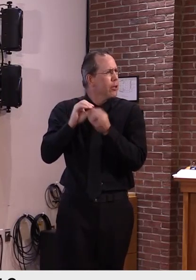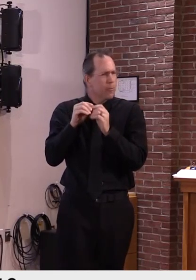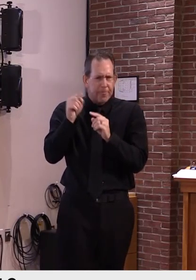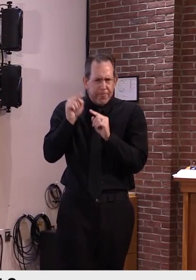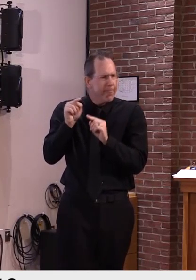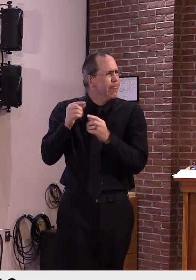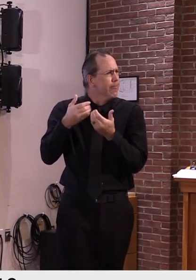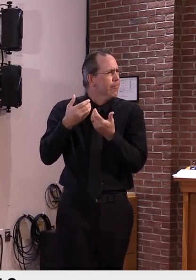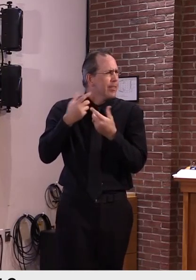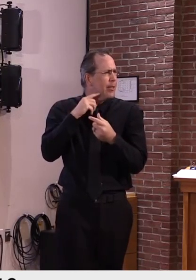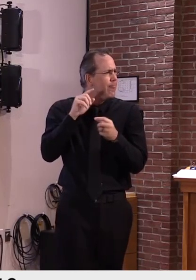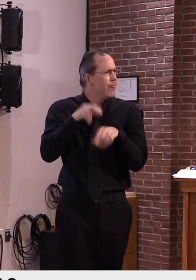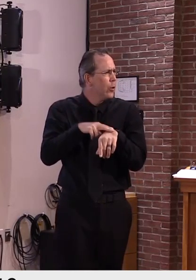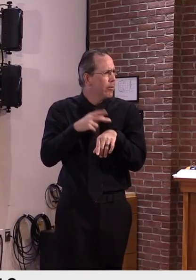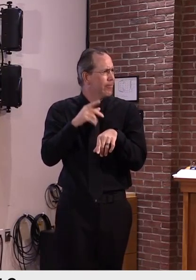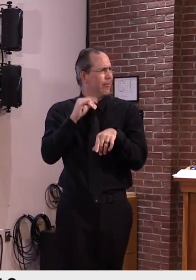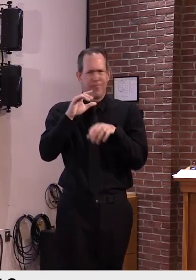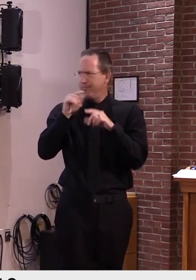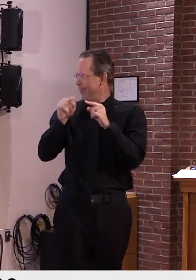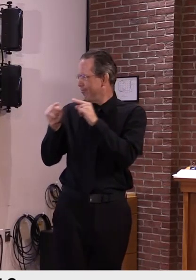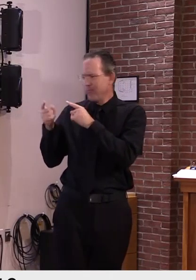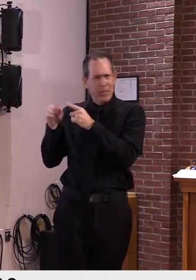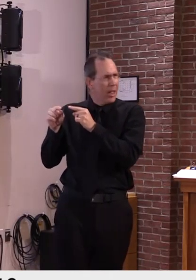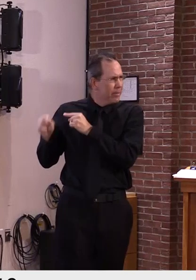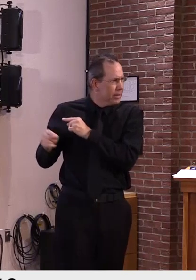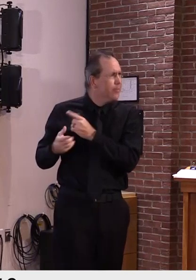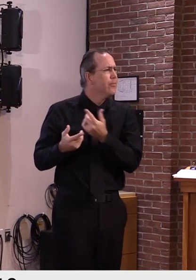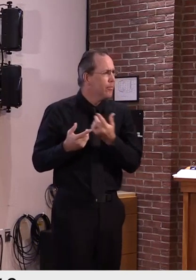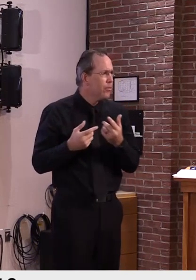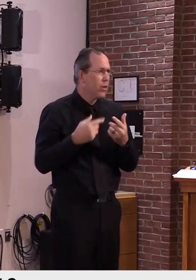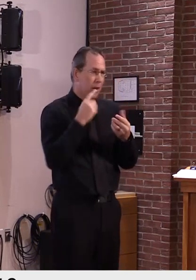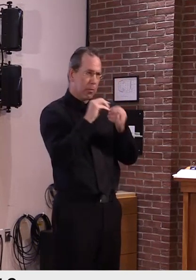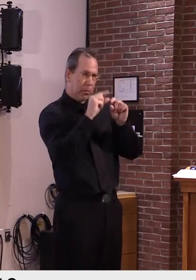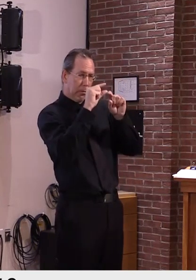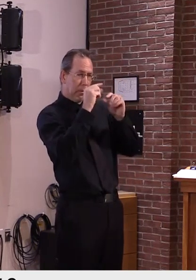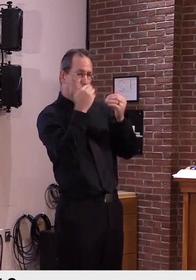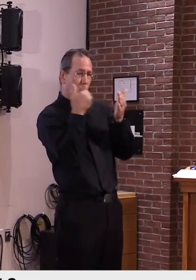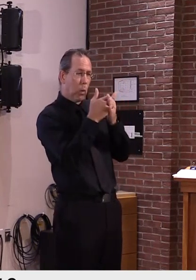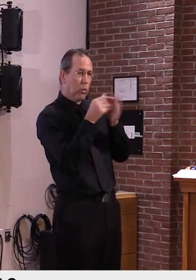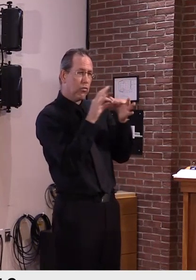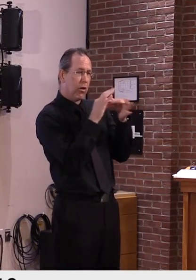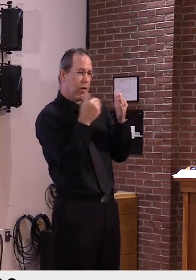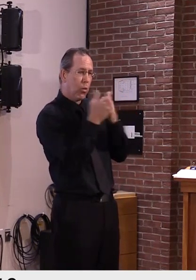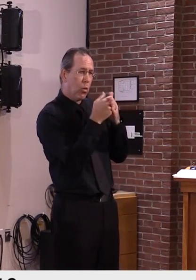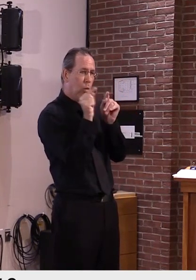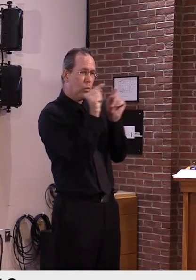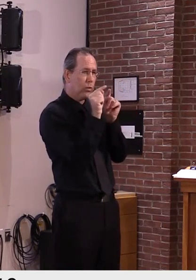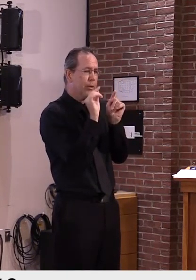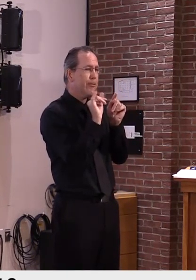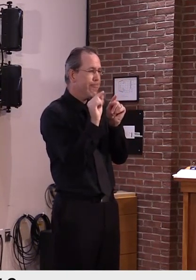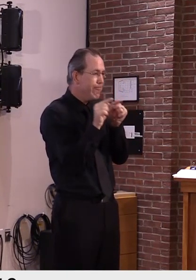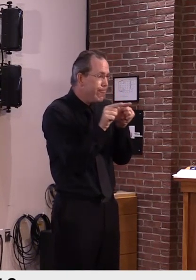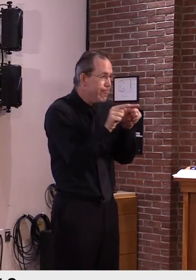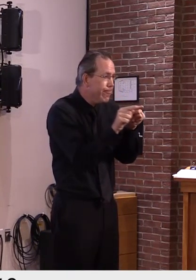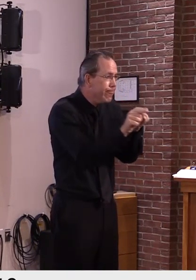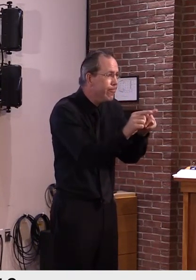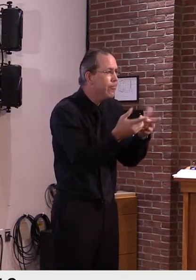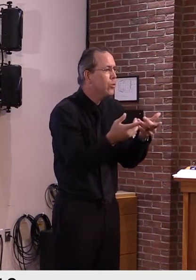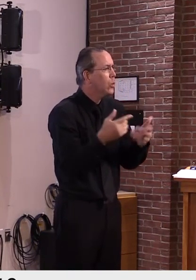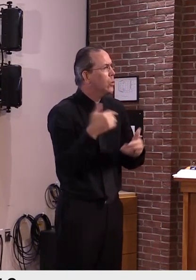in a normal year. So certainly tragic 200,000 COVID deaths, but the impact is also beyond that as